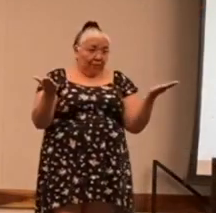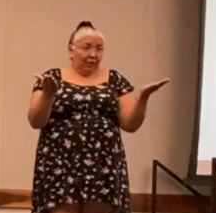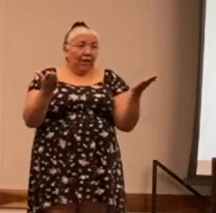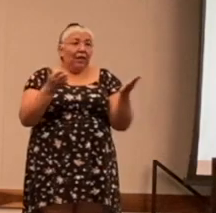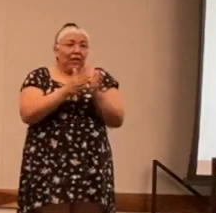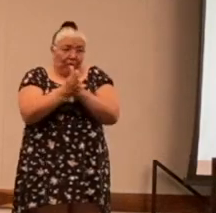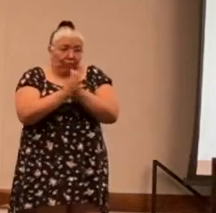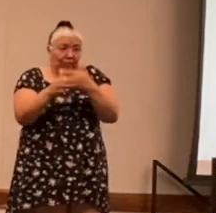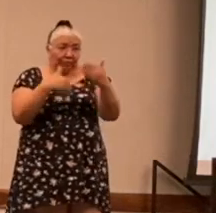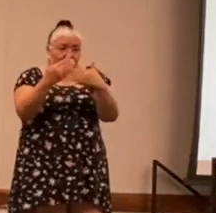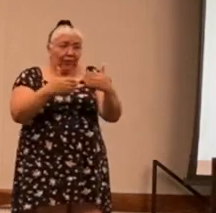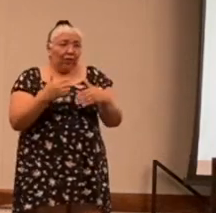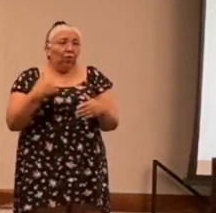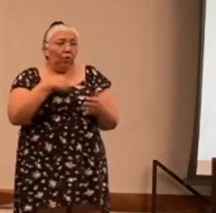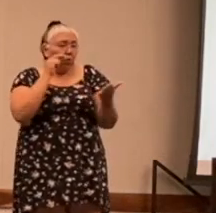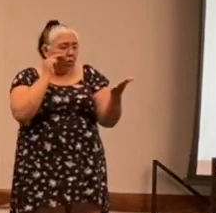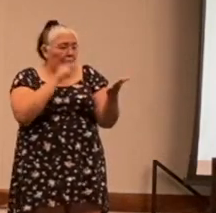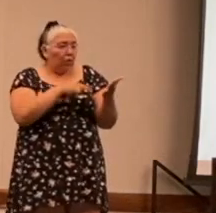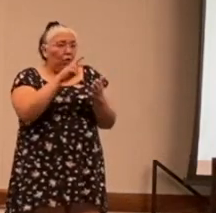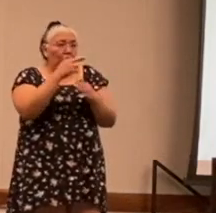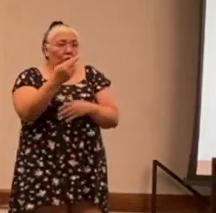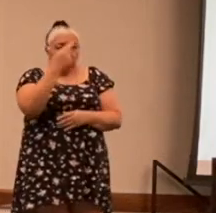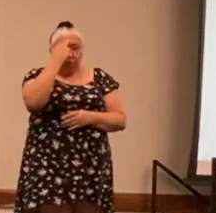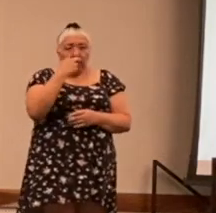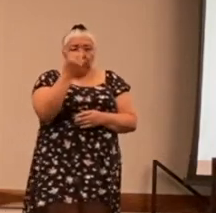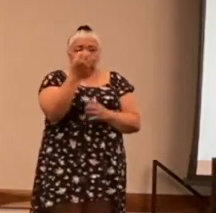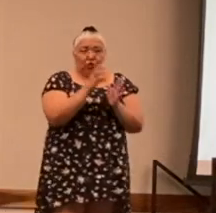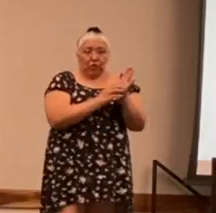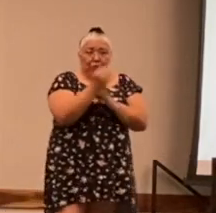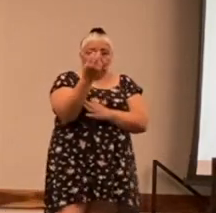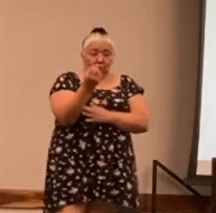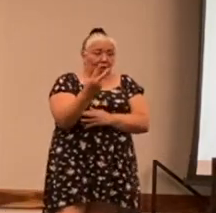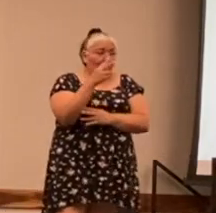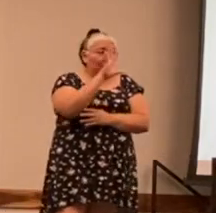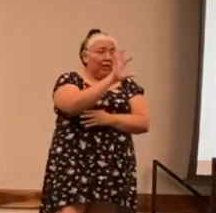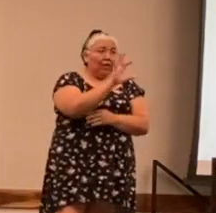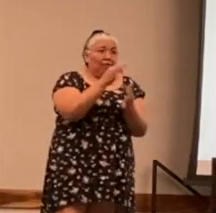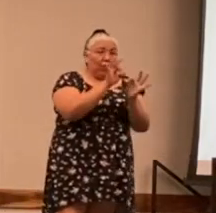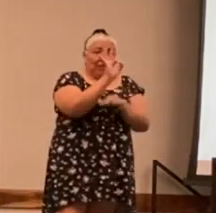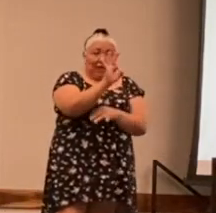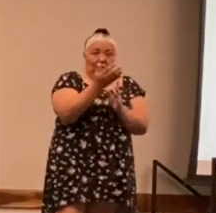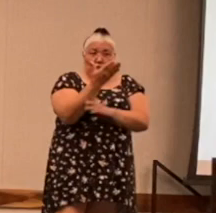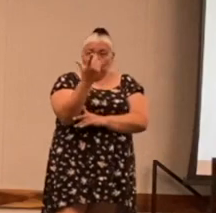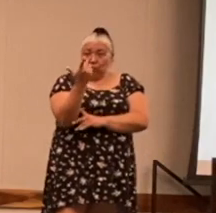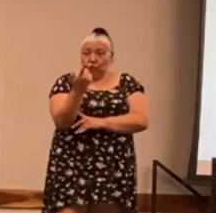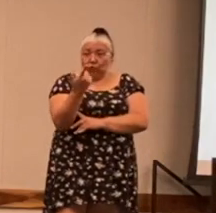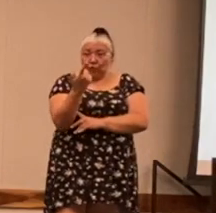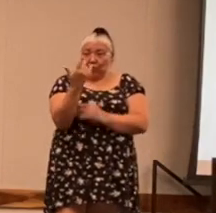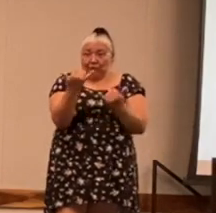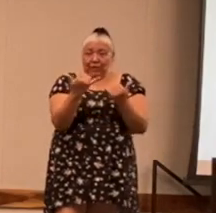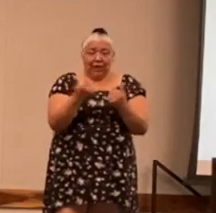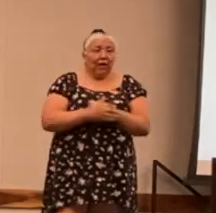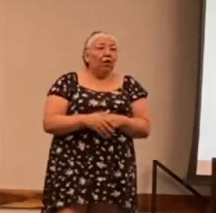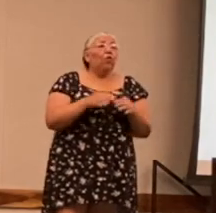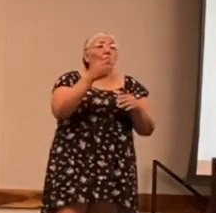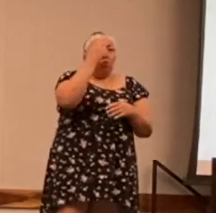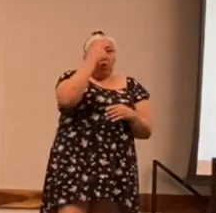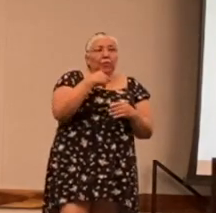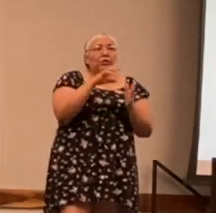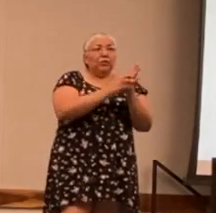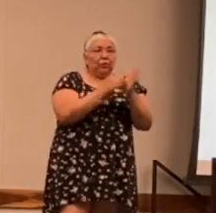get after it. We're going to be looking at Romans chapter 12, verses 9 through 21 today. So Romans chapter